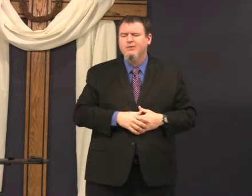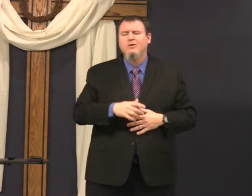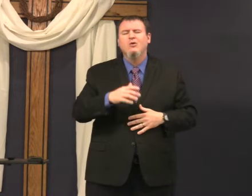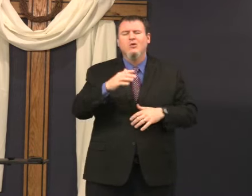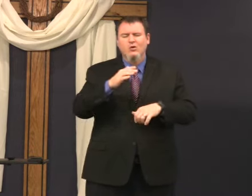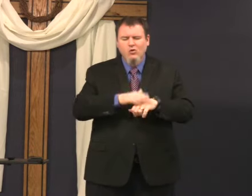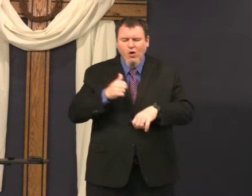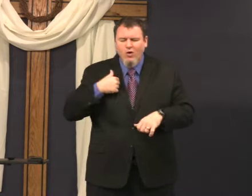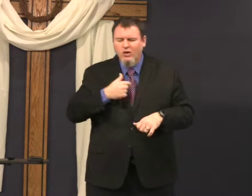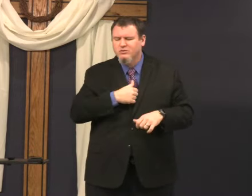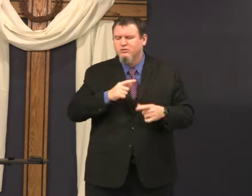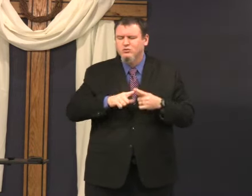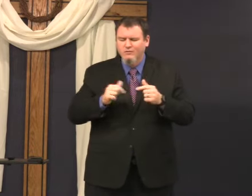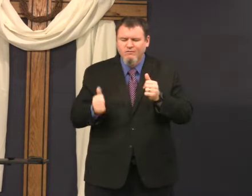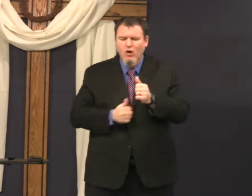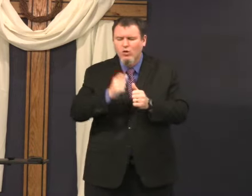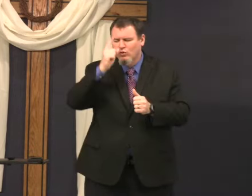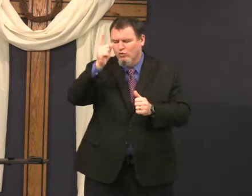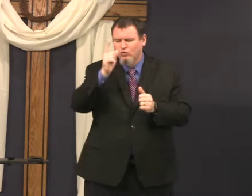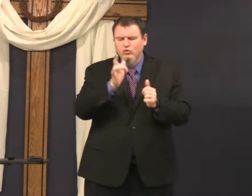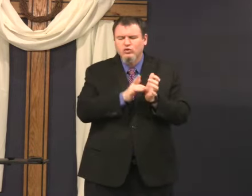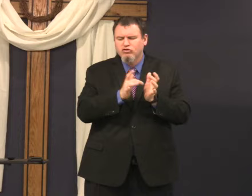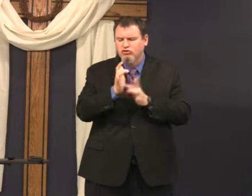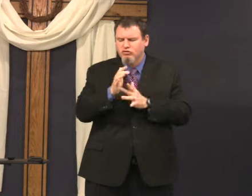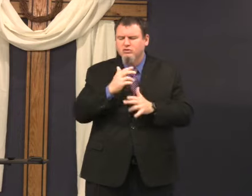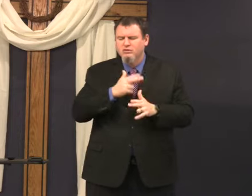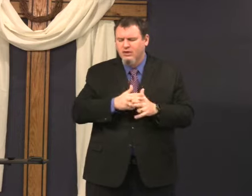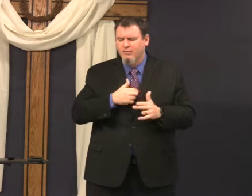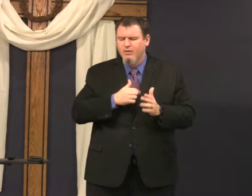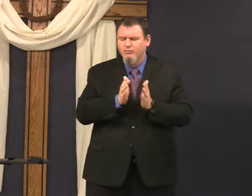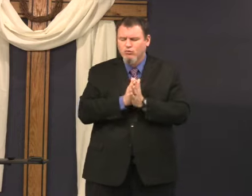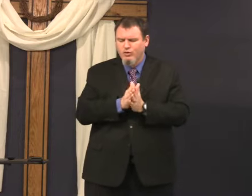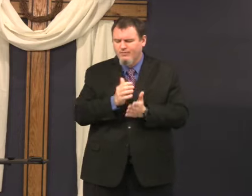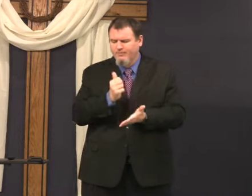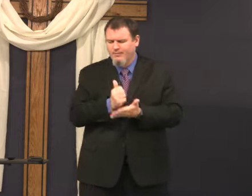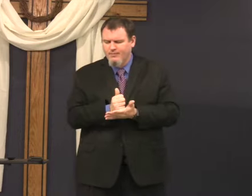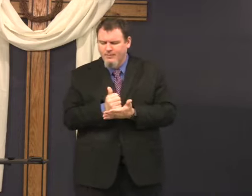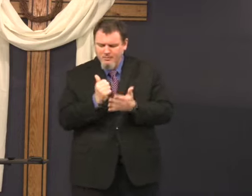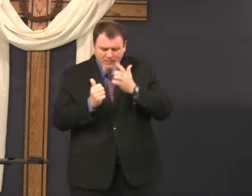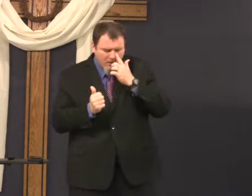Call us to follow you. In Jesus' name I pray.